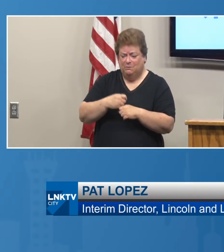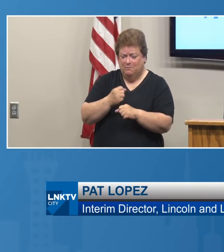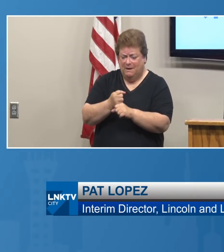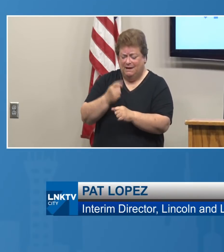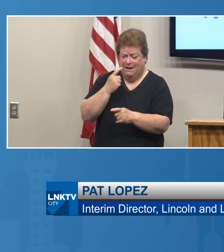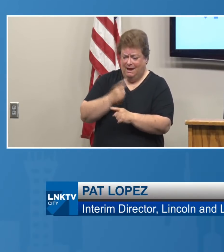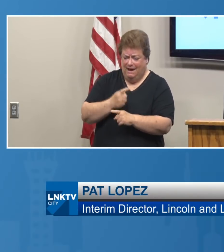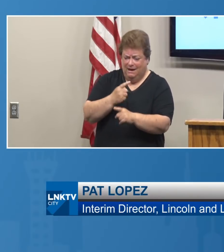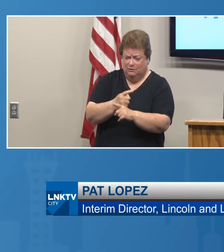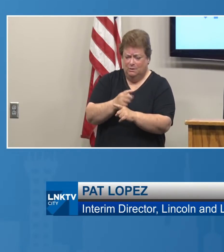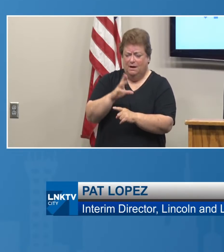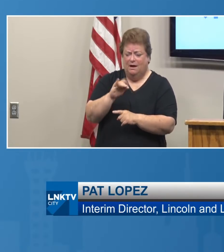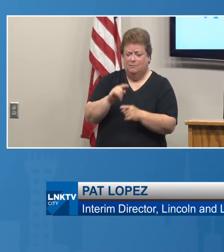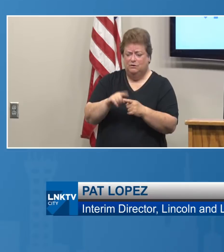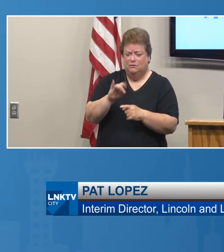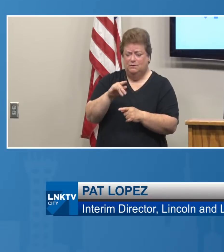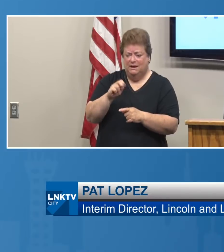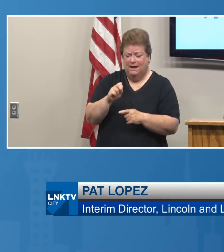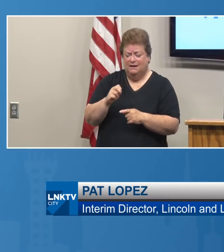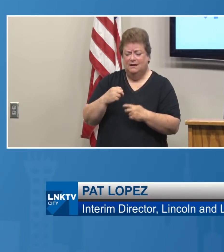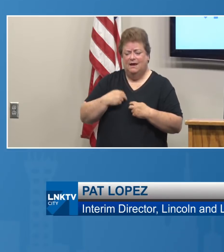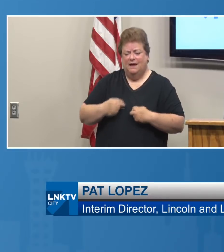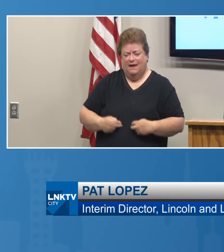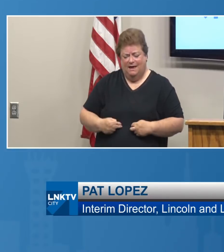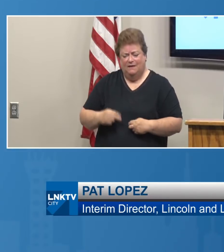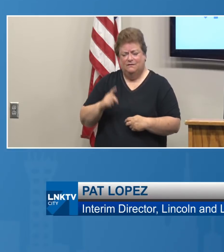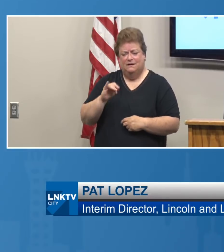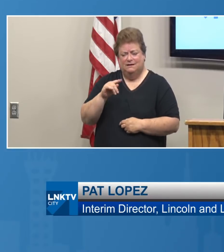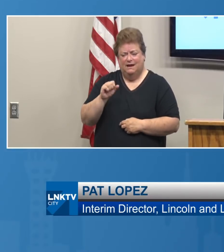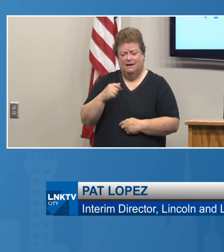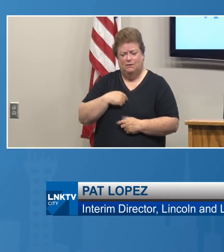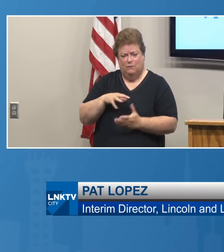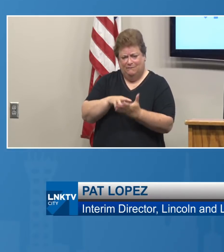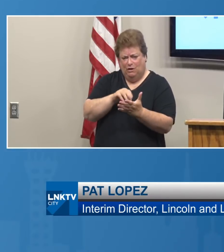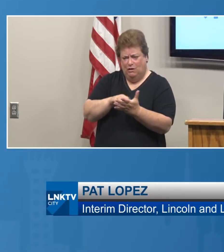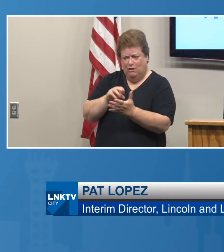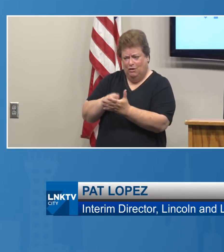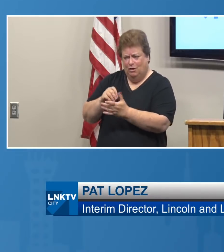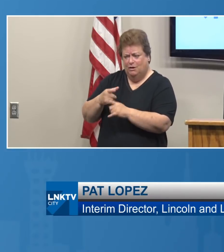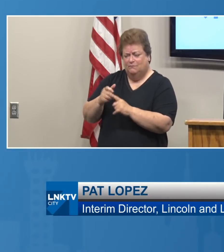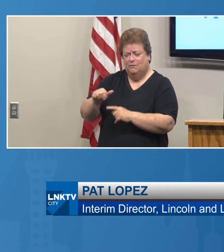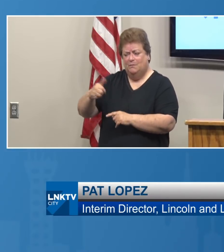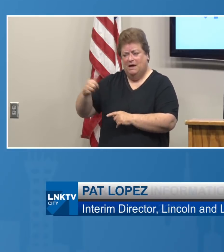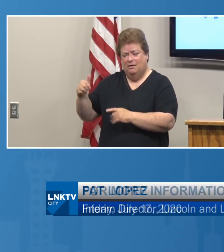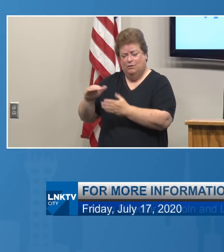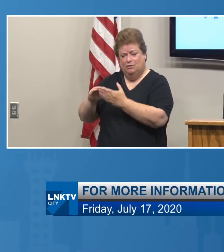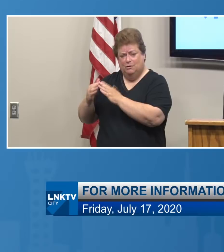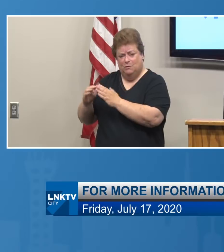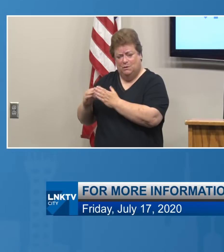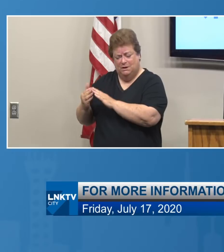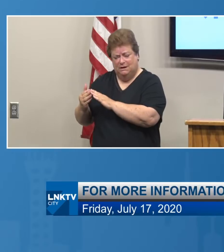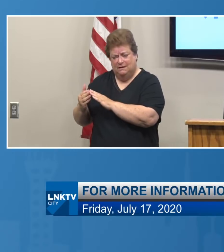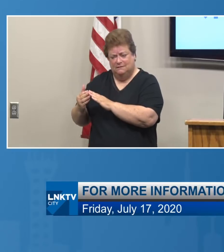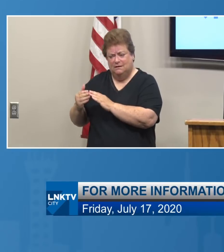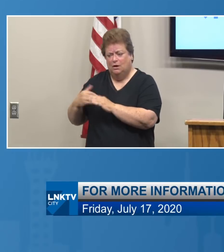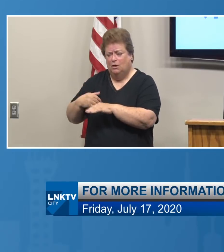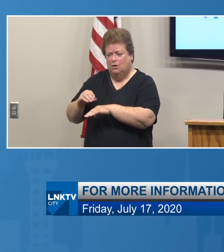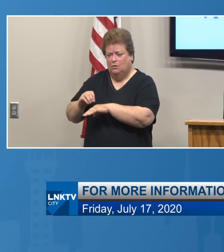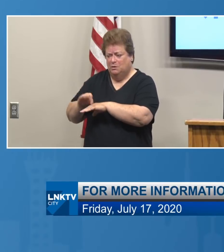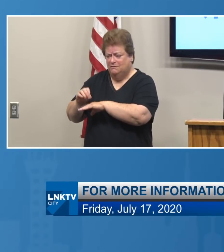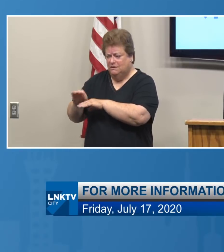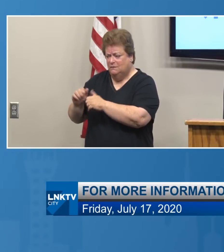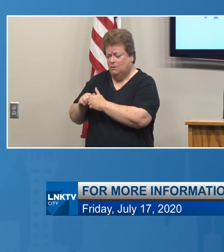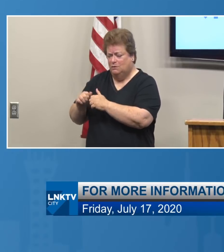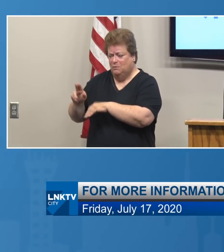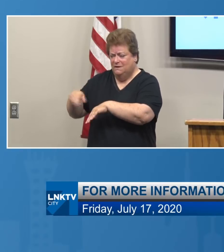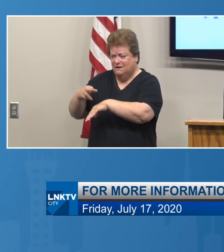and up-to-date local health data, and we have learned from the experiences of other communities, consulted national